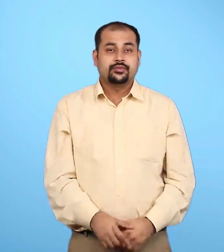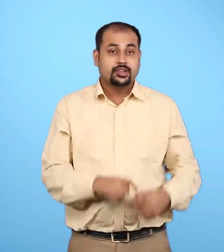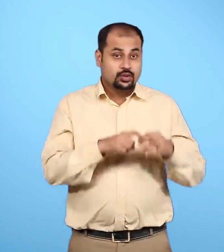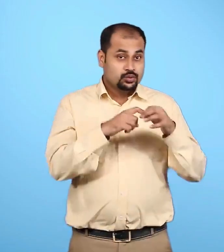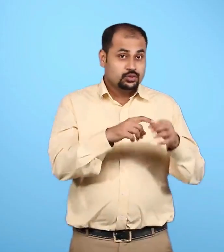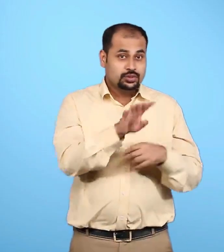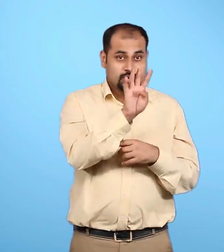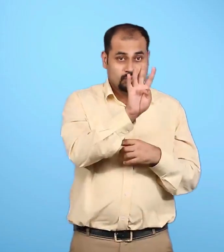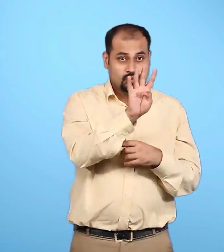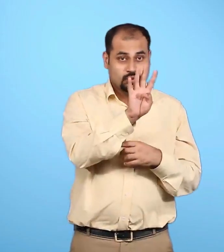4.